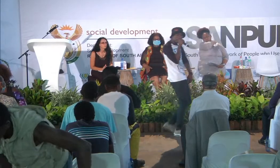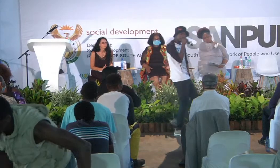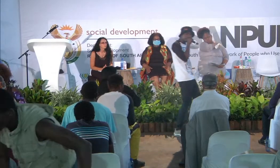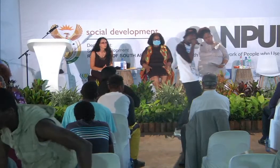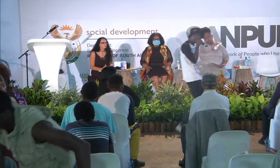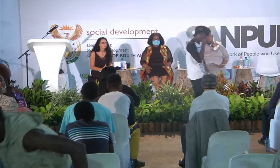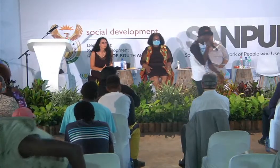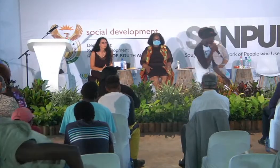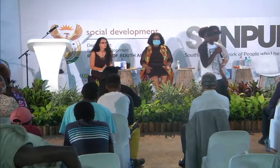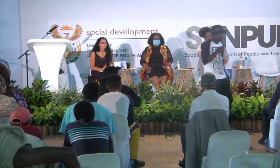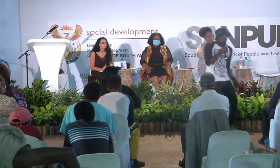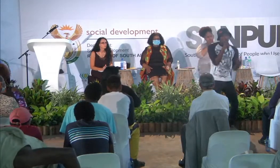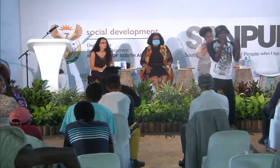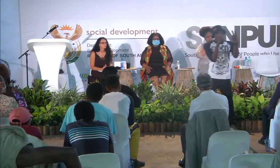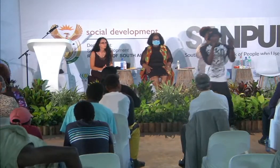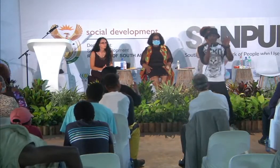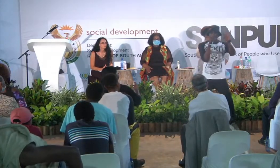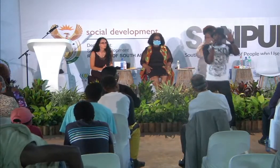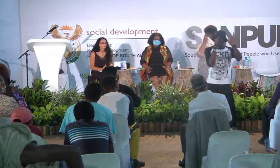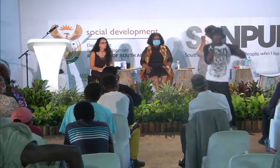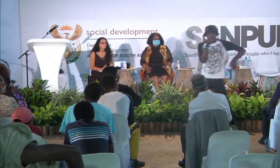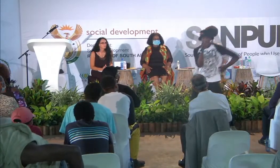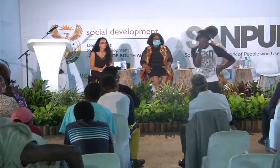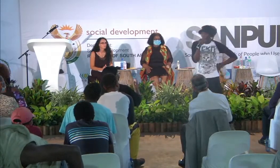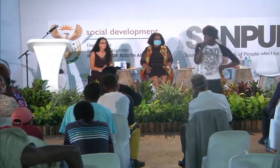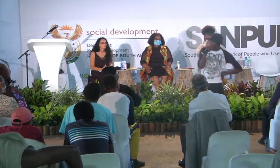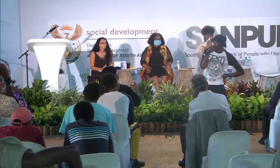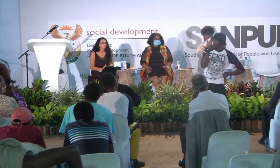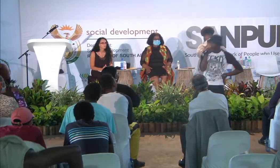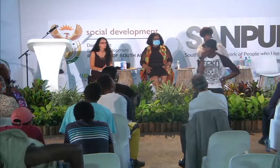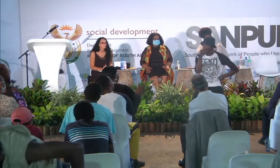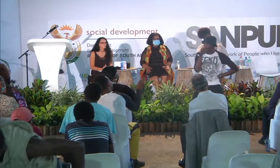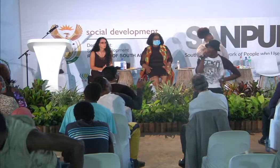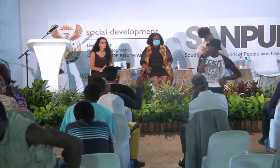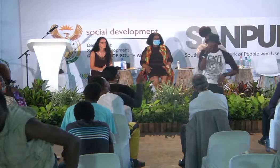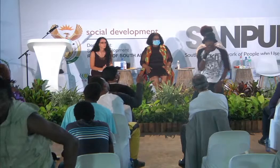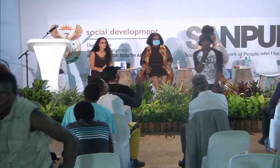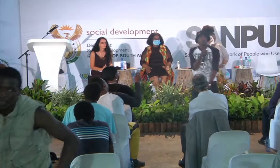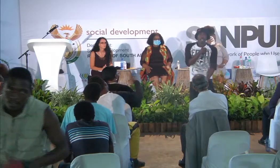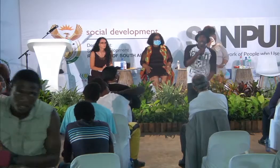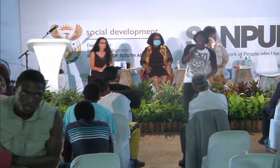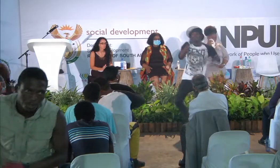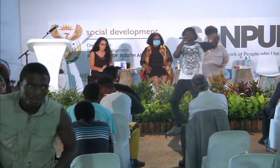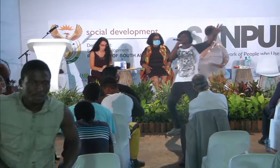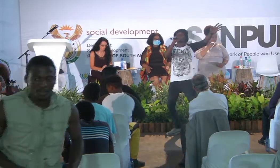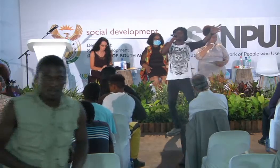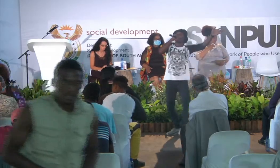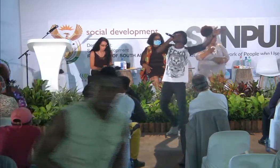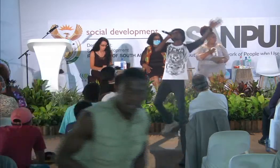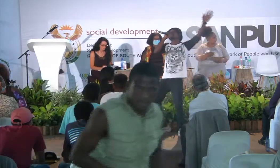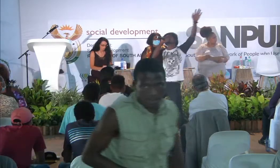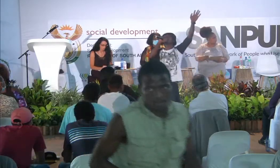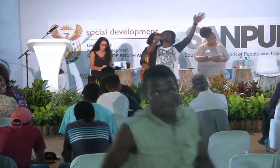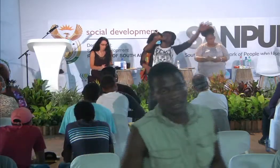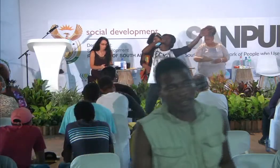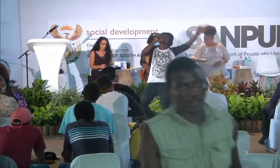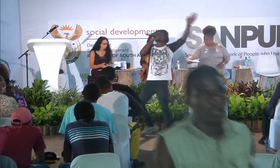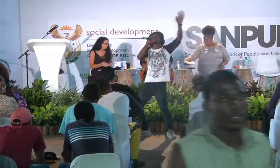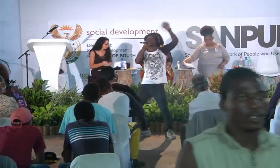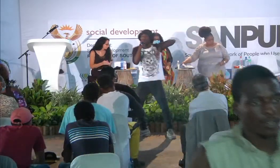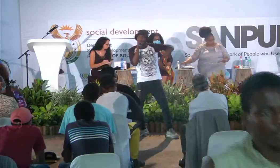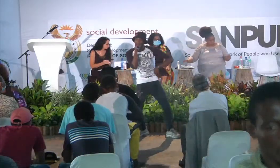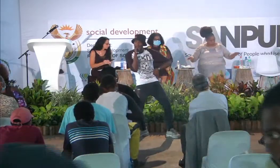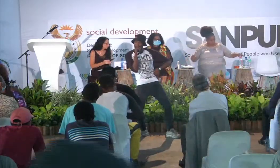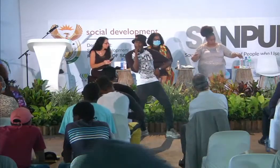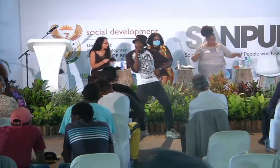amazing grace. Too short street joint, I'm smashing before I hop on the stage. 80 of my hustle, I couldn't matter to the rest of